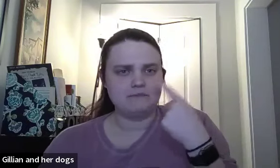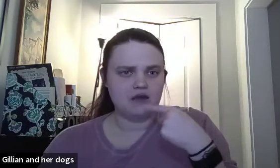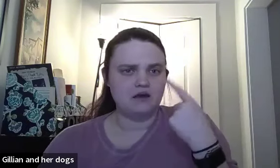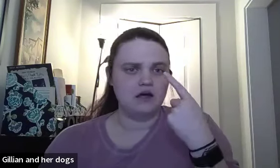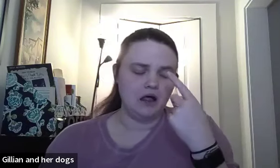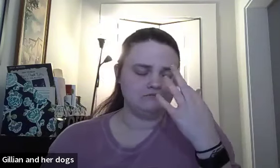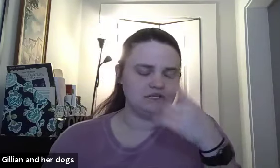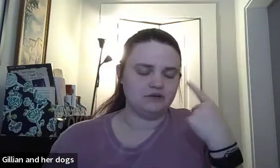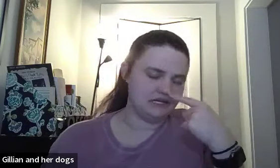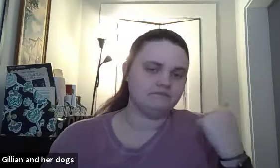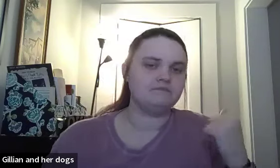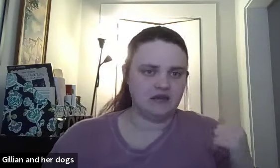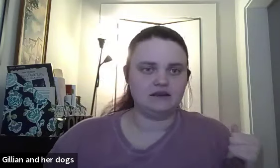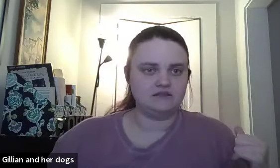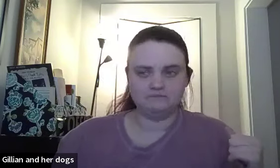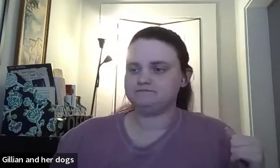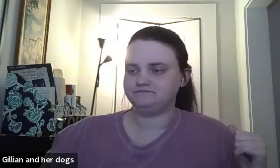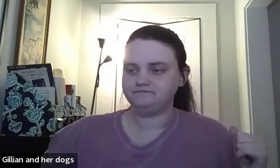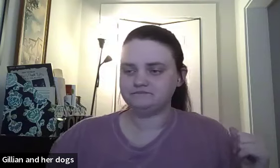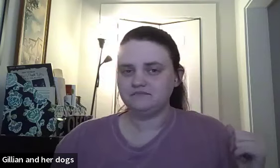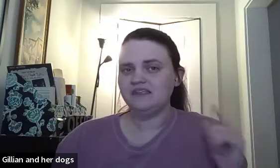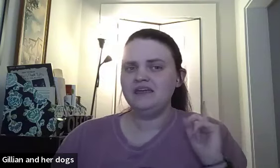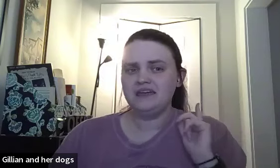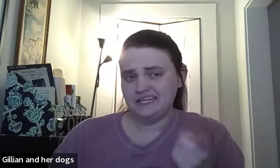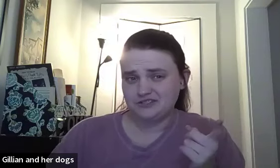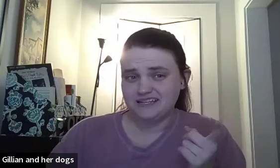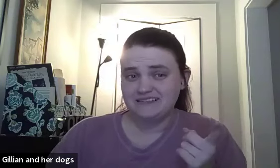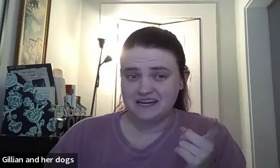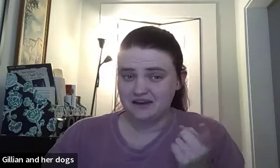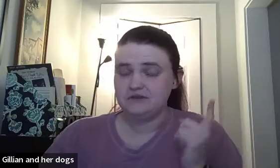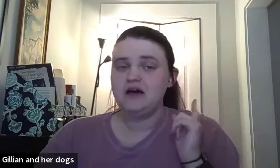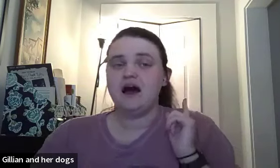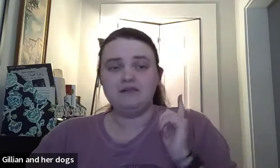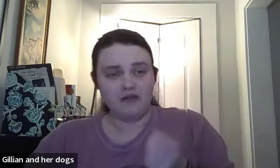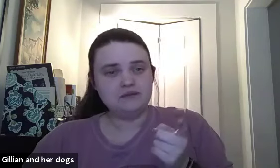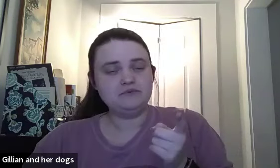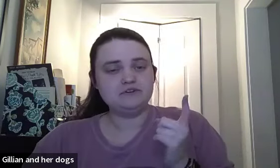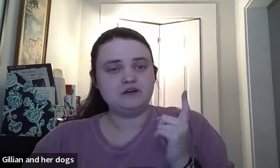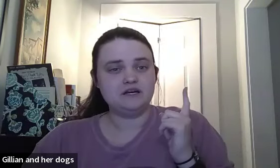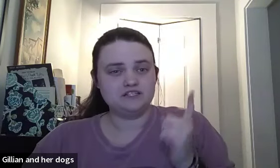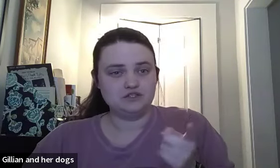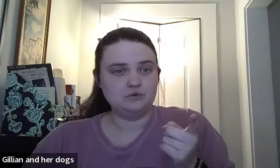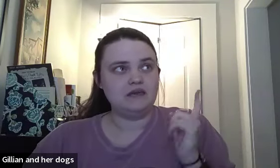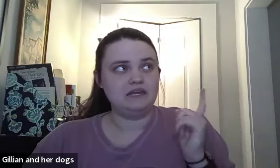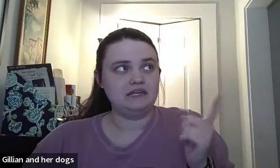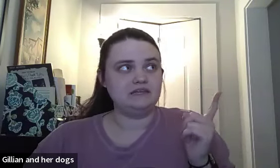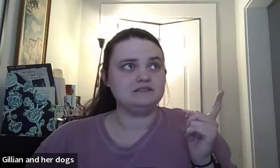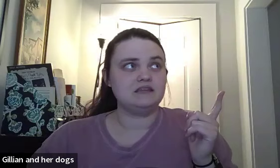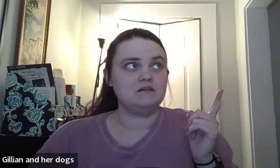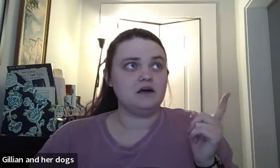understand lip reading, that kind of thing. Interestingly enough, a lot of people assume it is that a